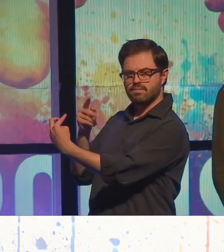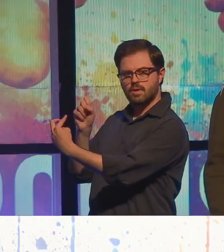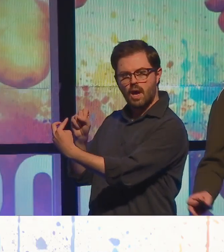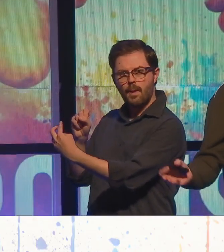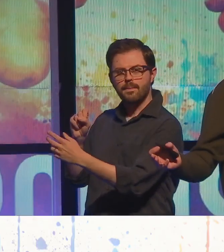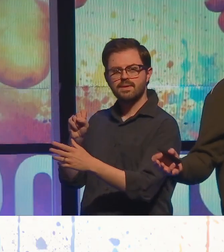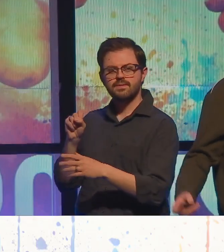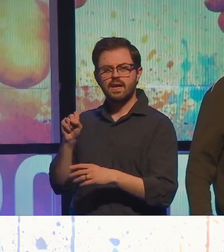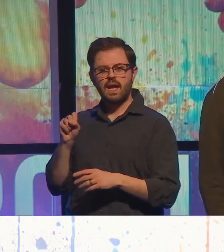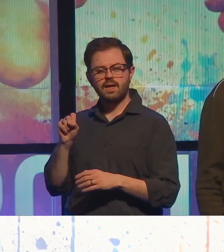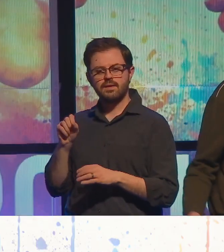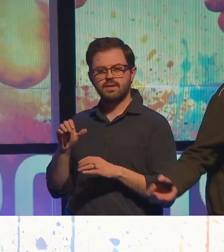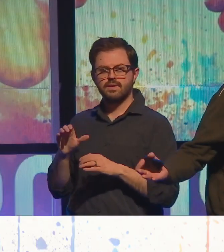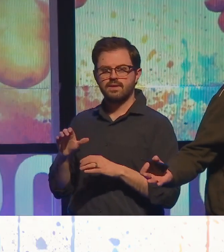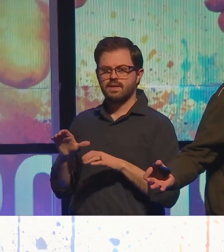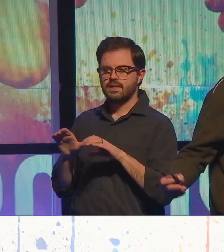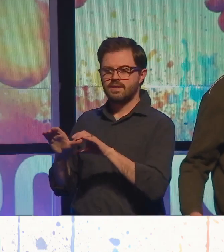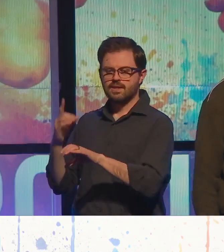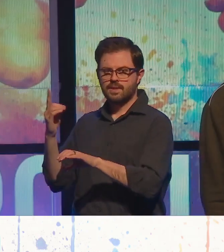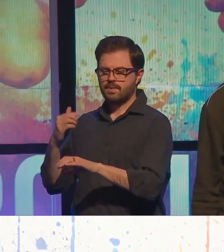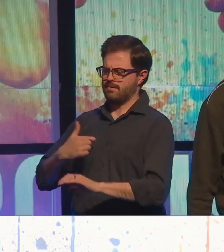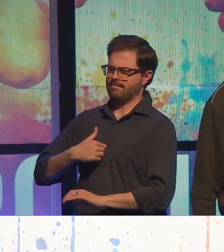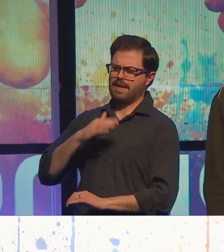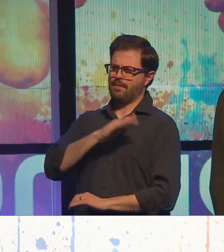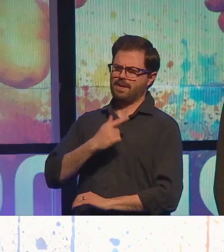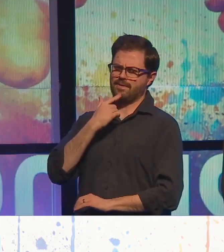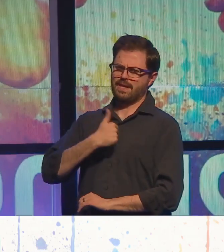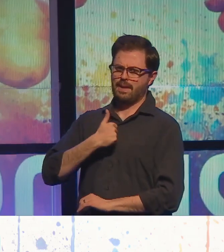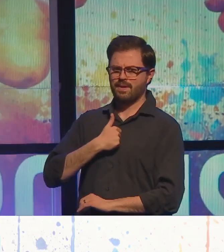and he does something I'd never say. He's like, touch me.